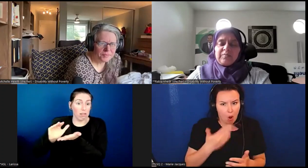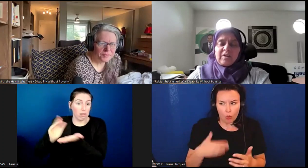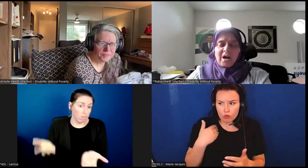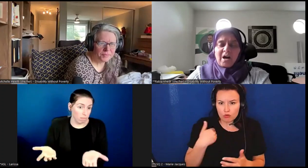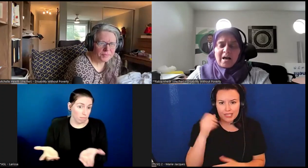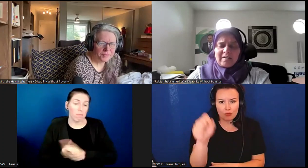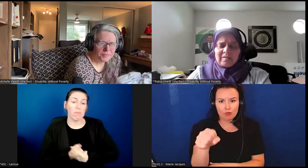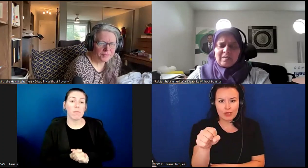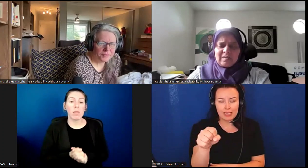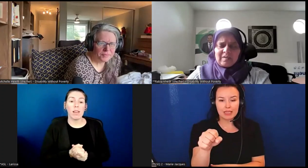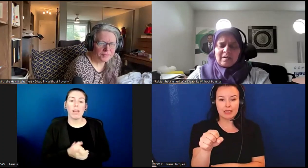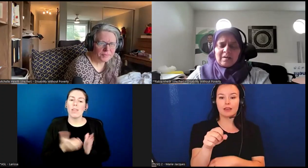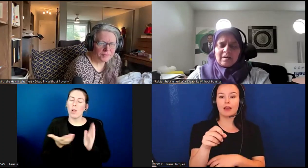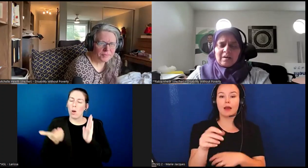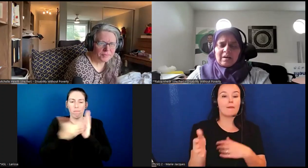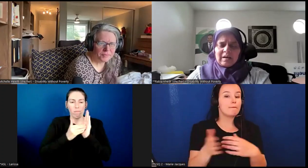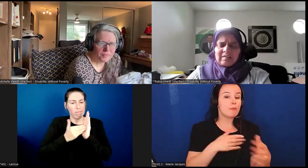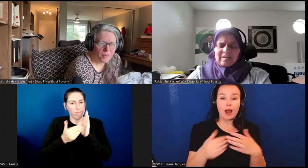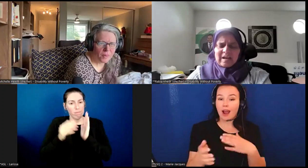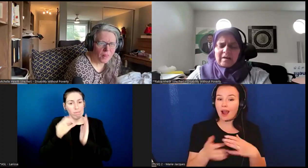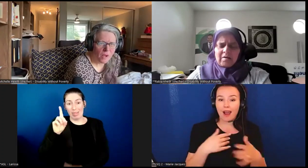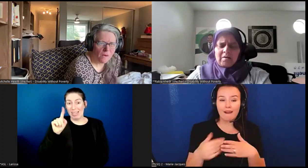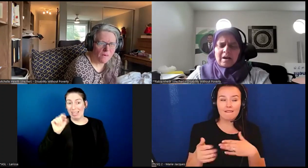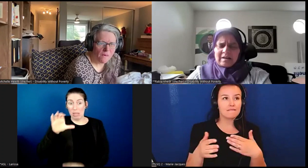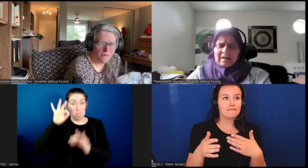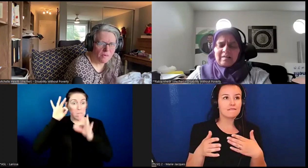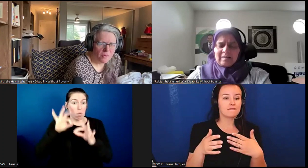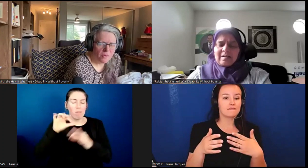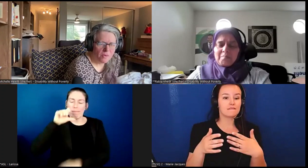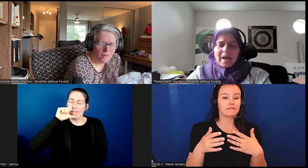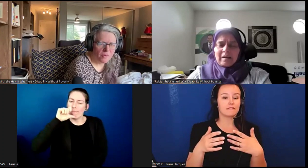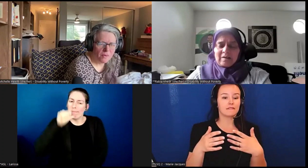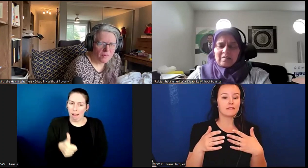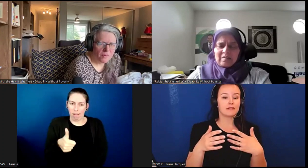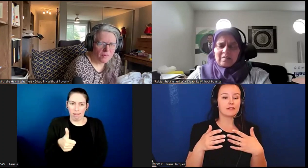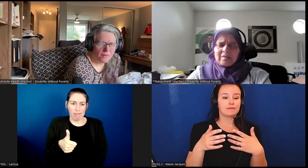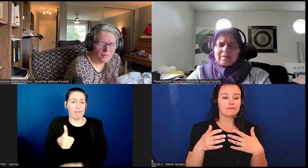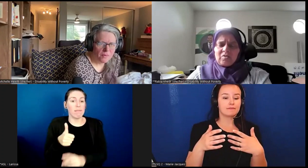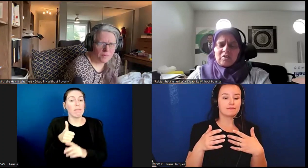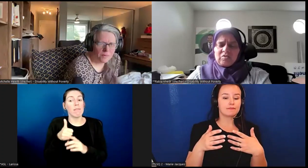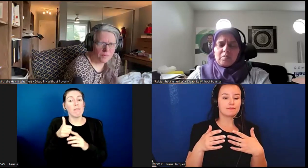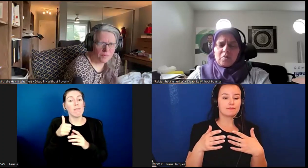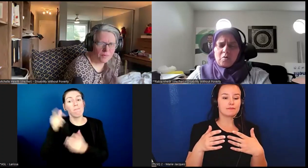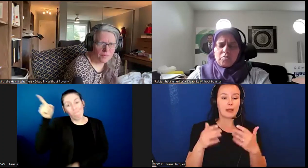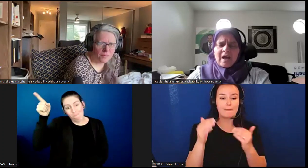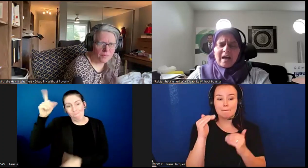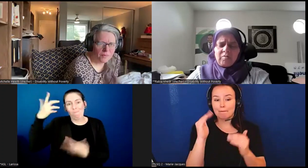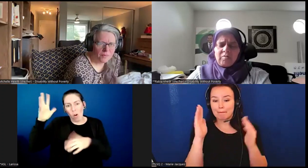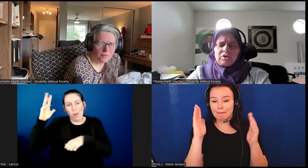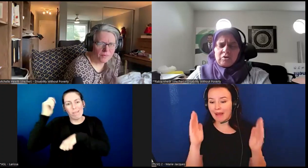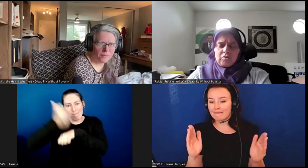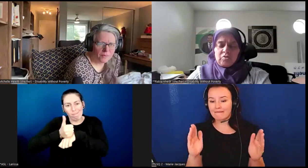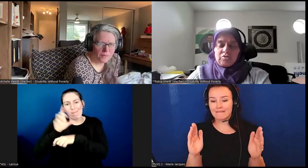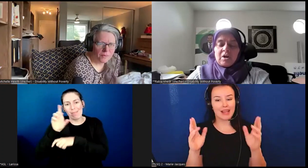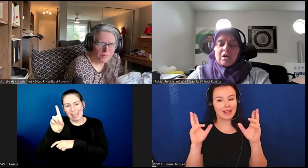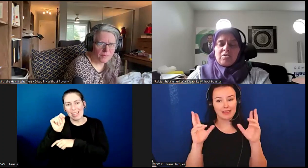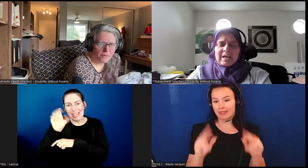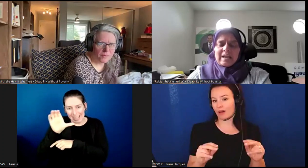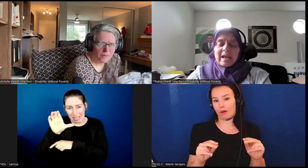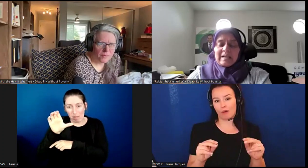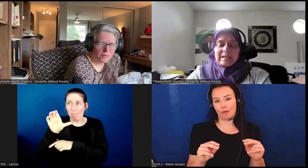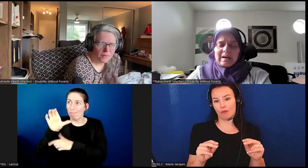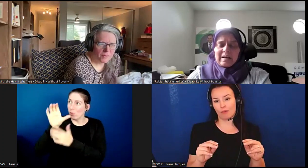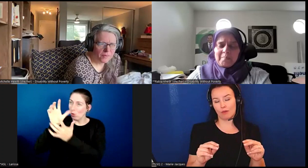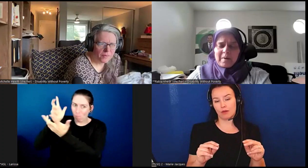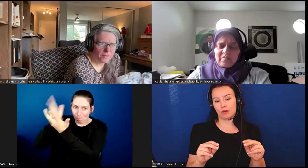its flaws, it's there, and it's the mechanism that the system knows how to use to